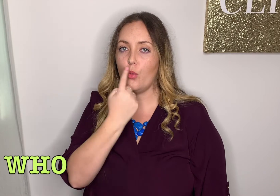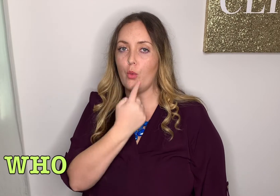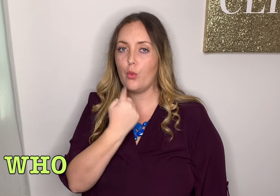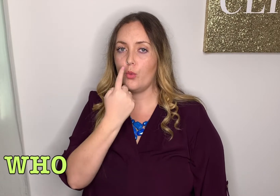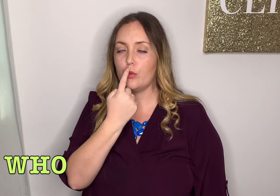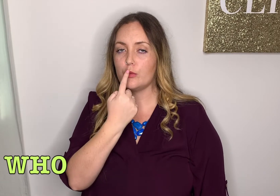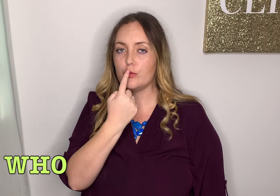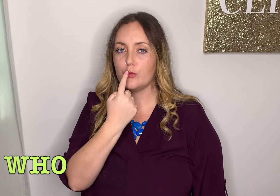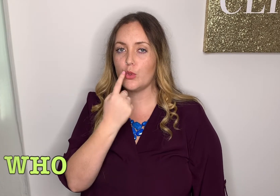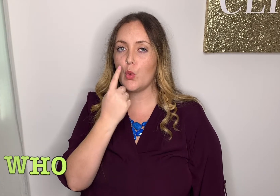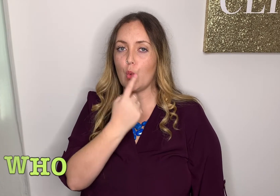or who.